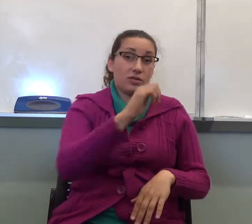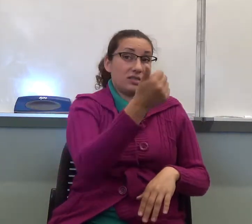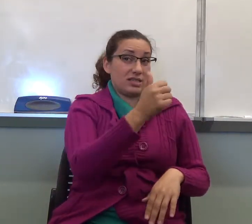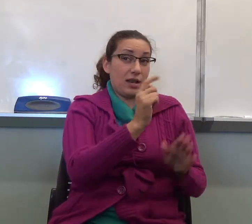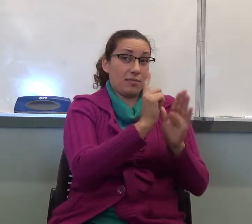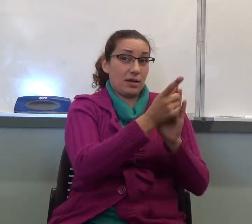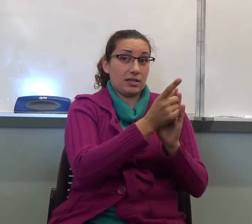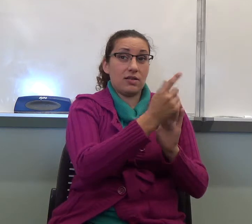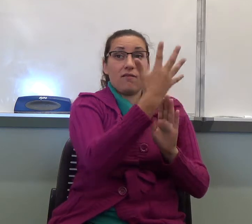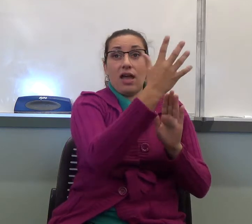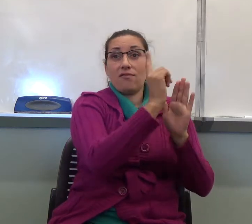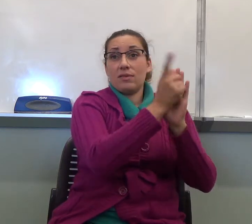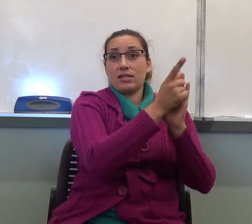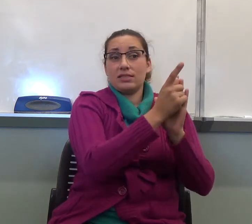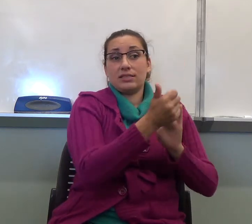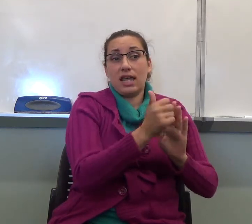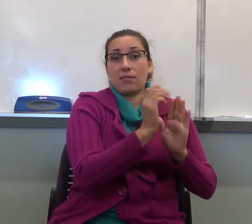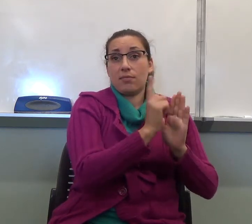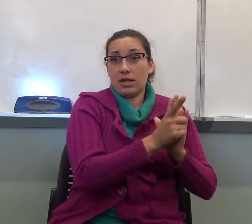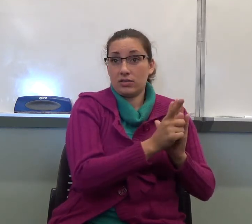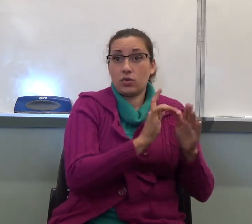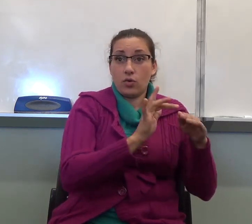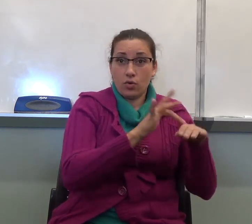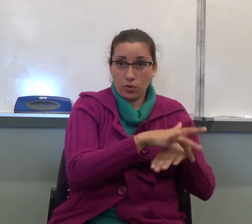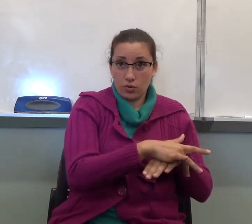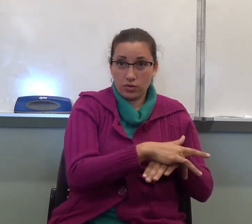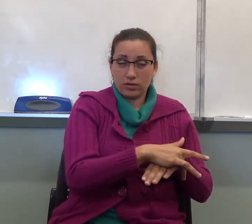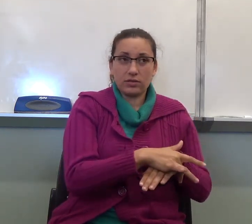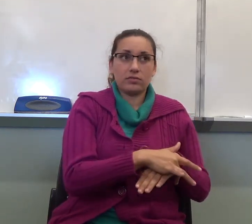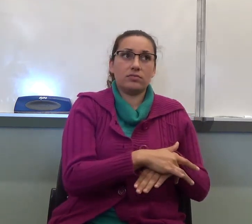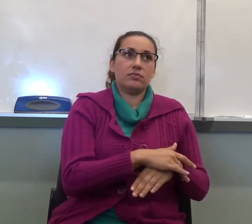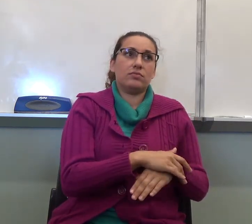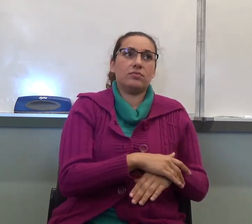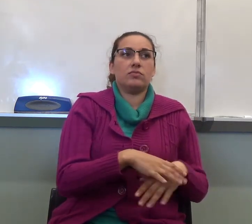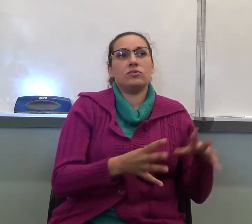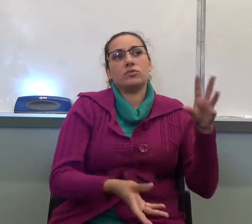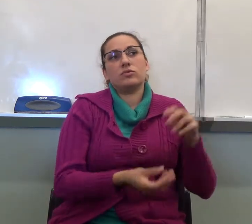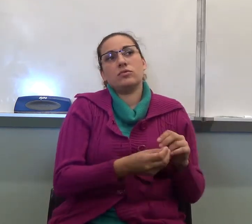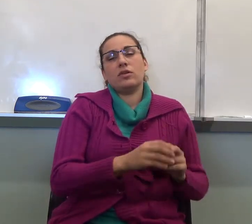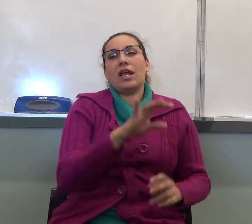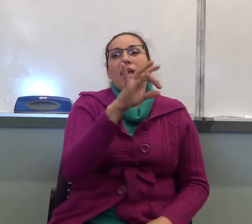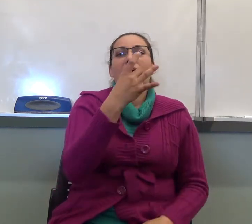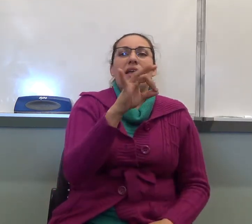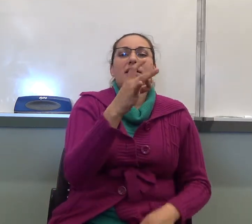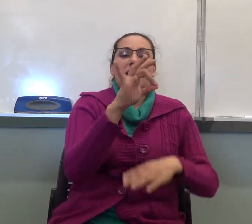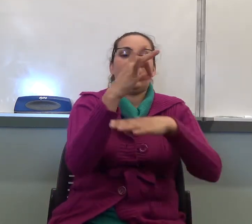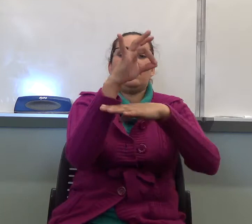11 and 6 is 17, 1 is 18, that would be 18 29s.